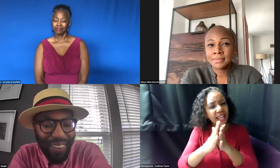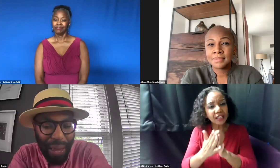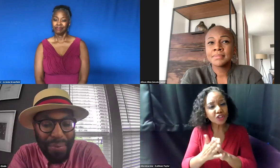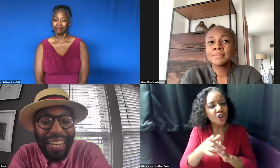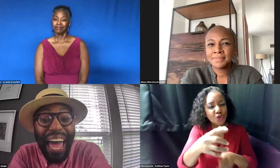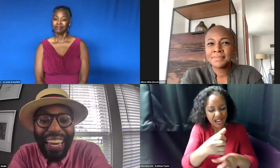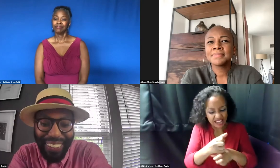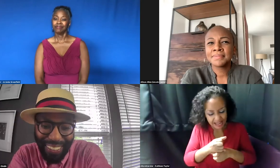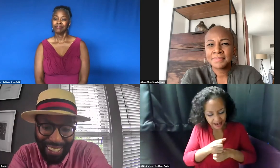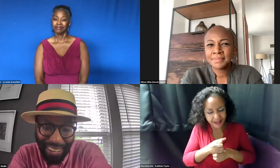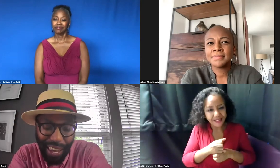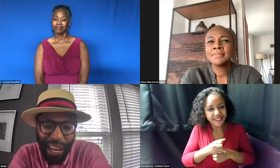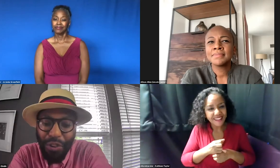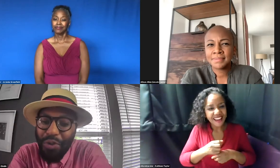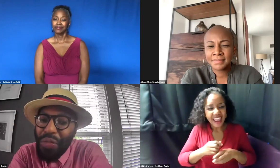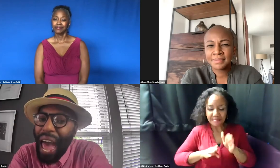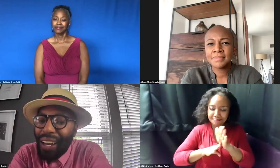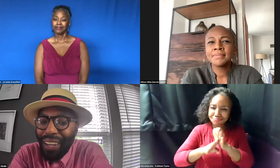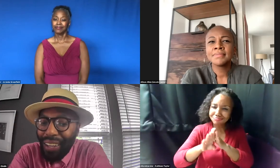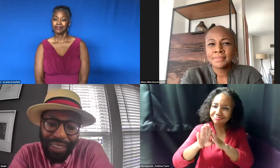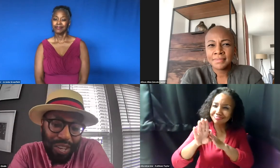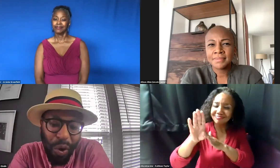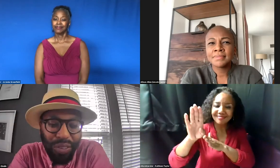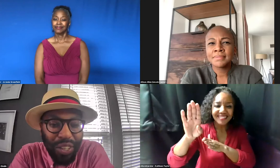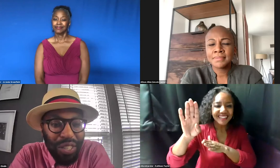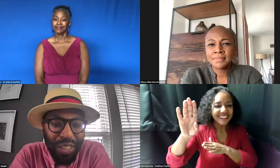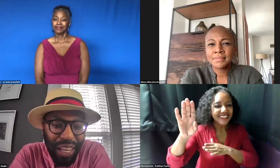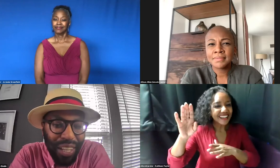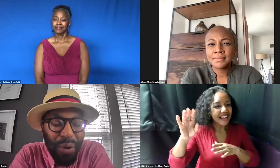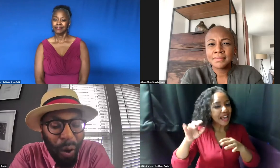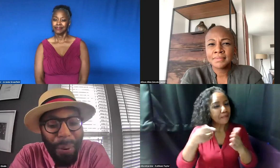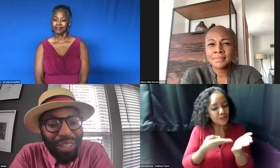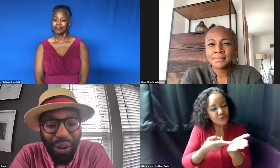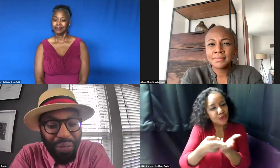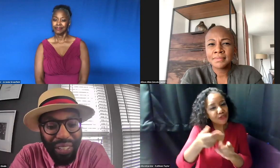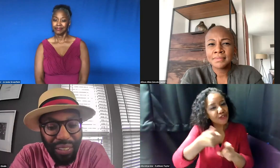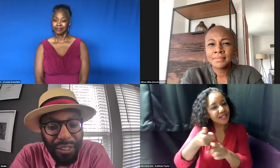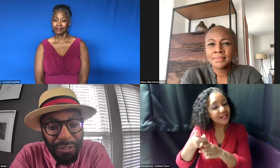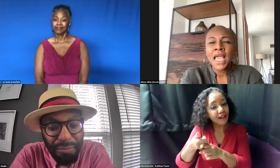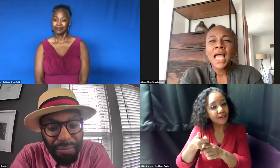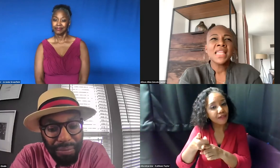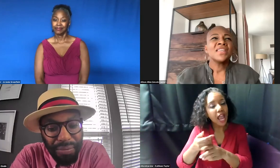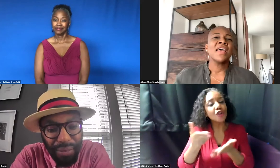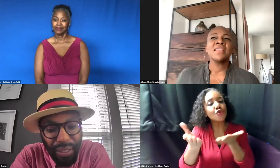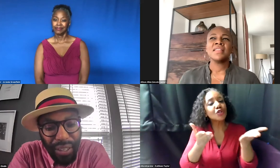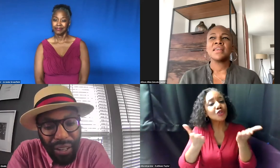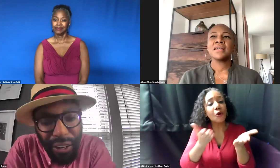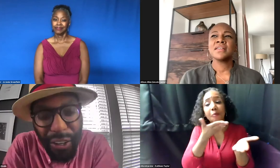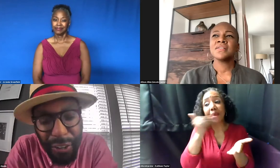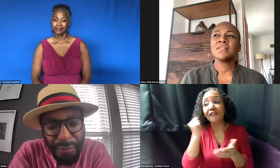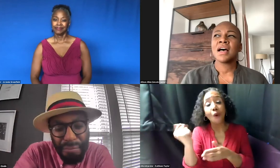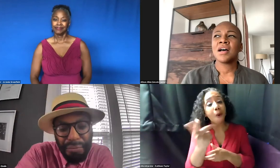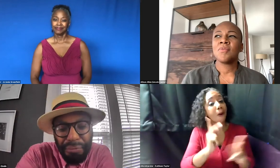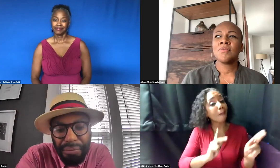fire and be light. Mm-hmm. And if you do that, then we are all better served. I think the net